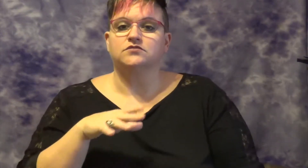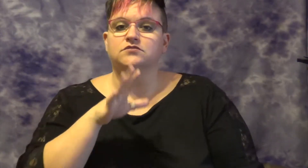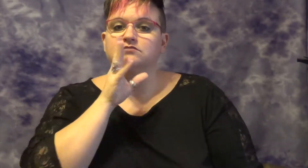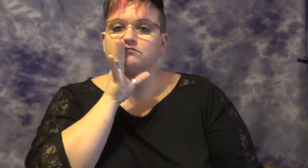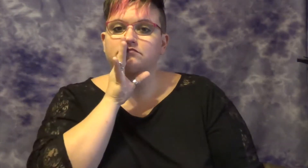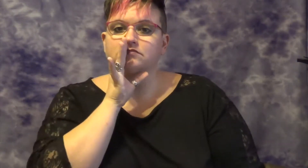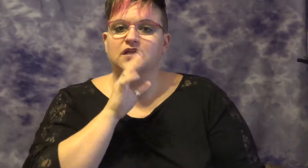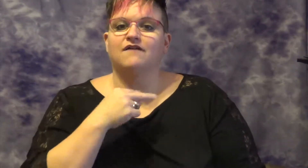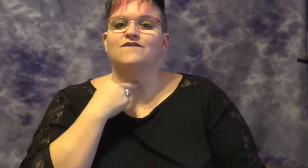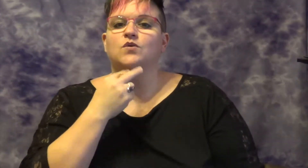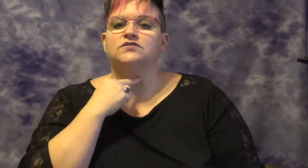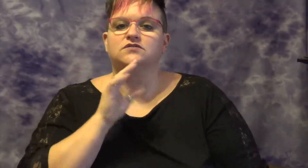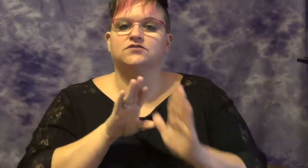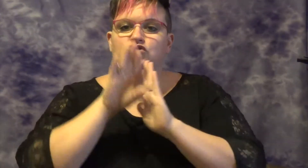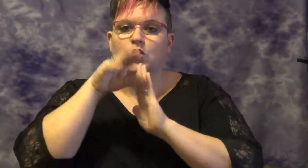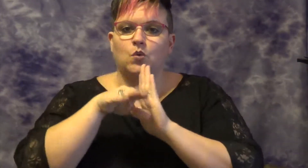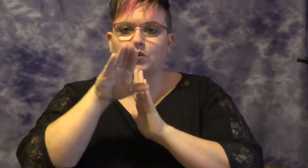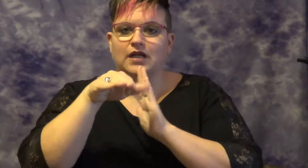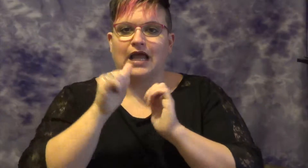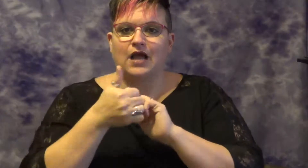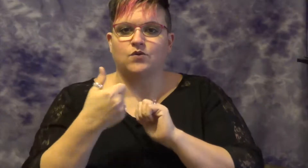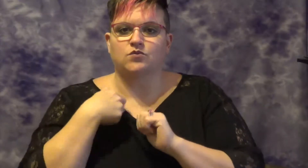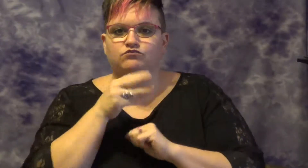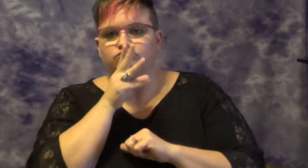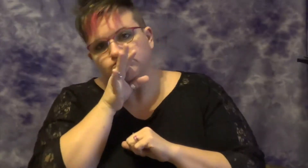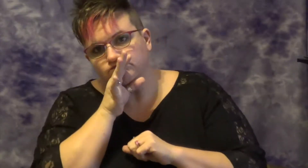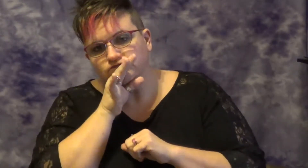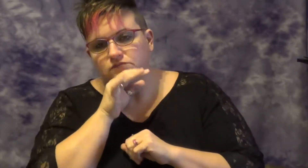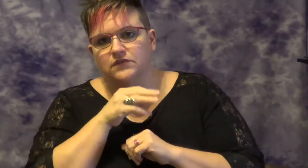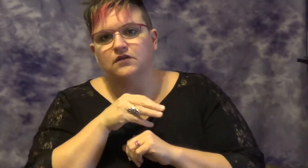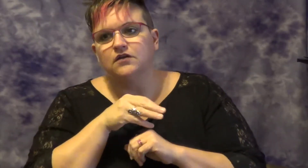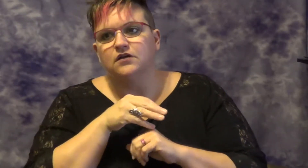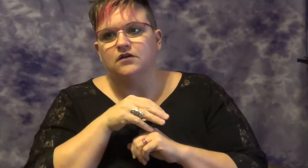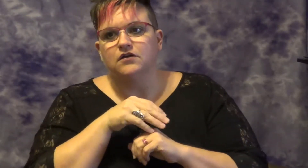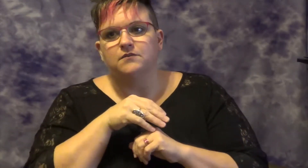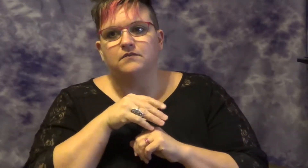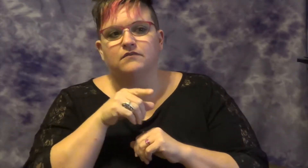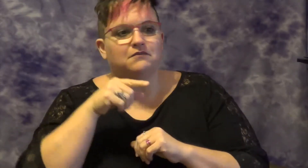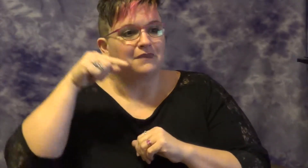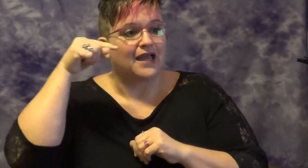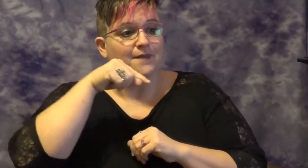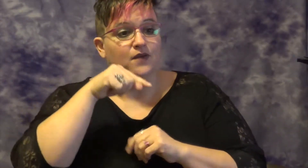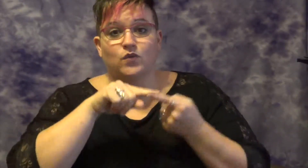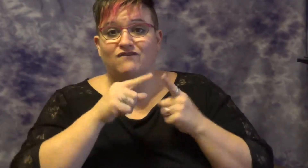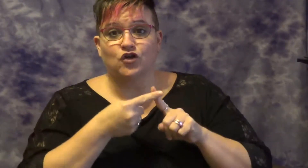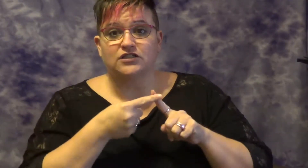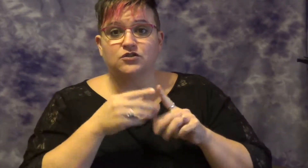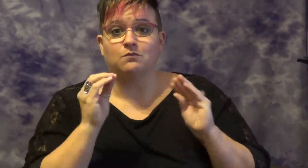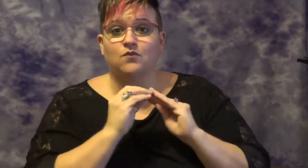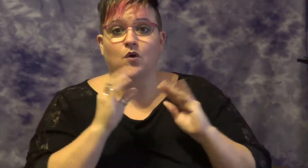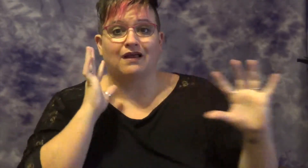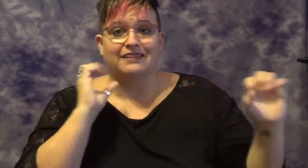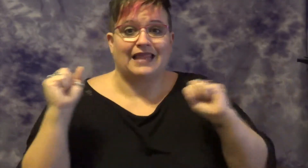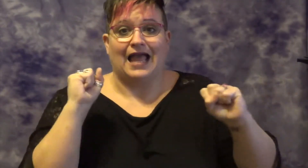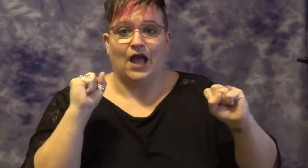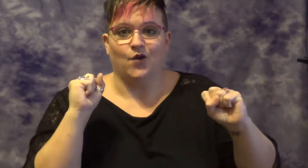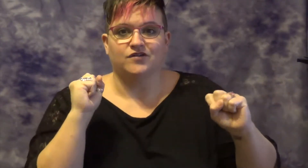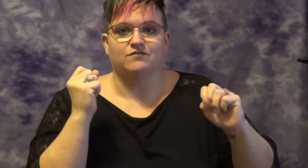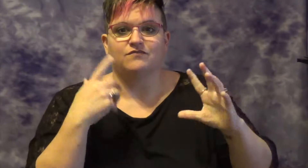that match of the signs. Also, tonality or how you speak. If you're with your